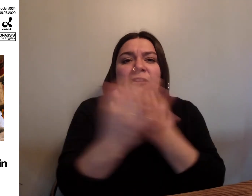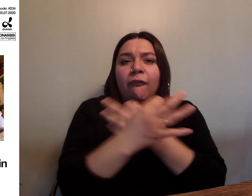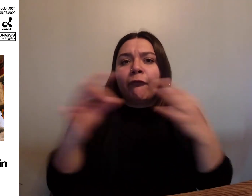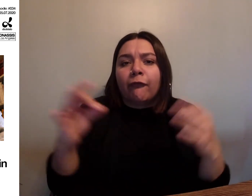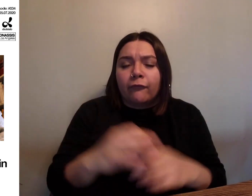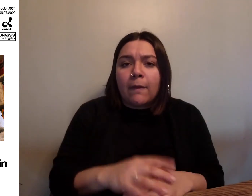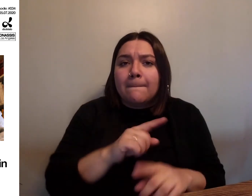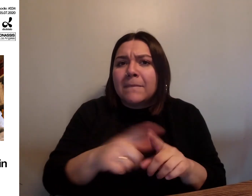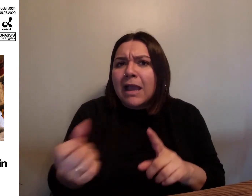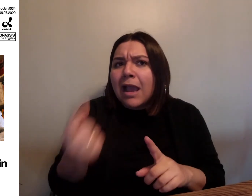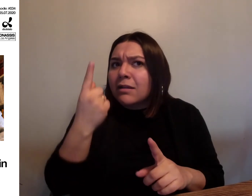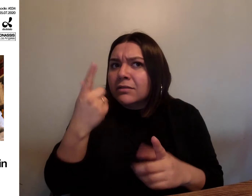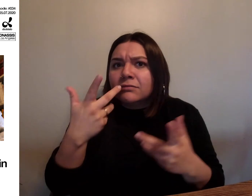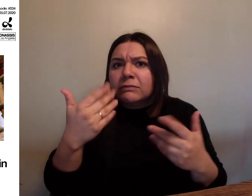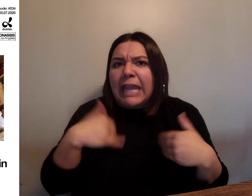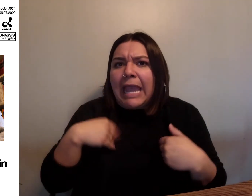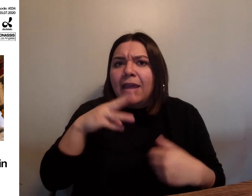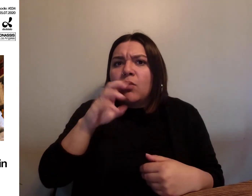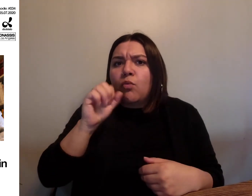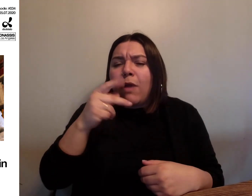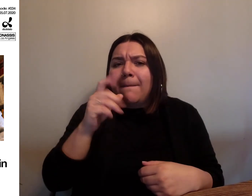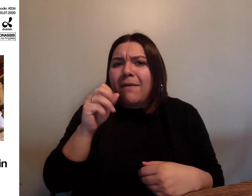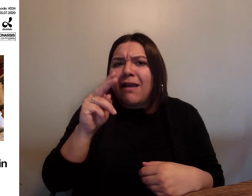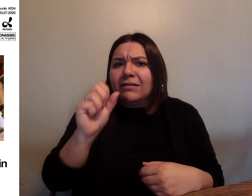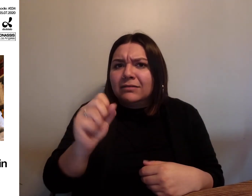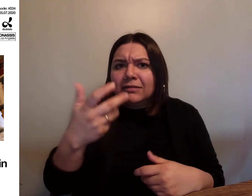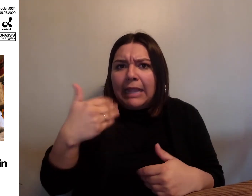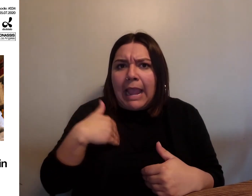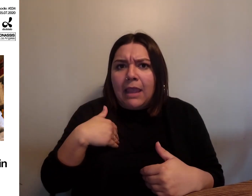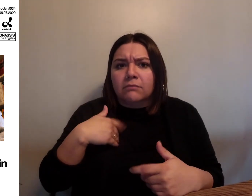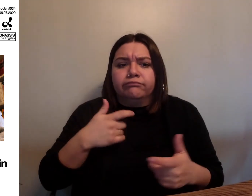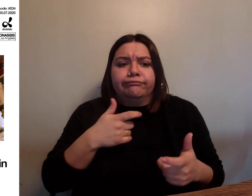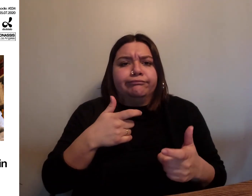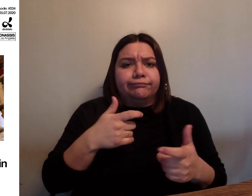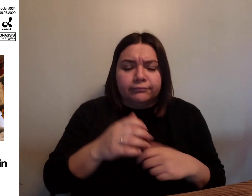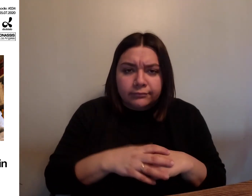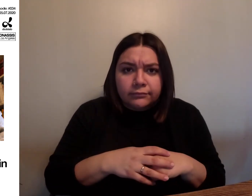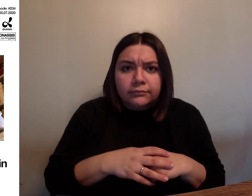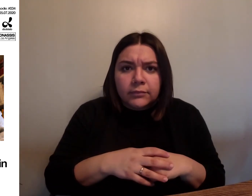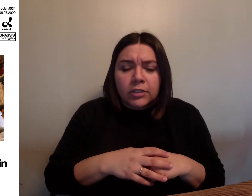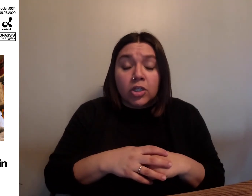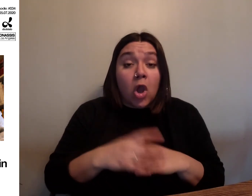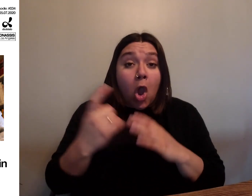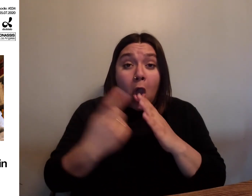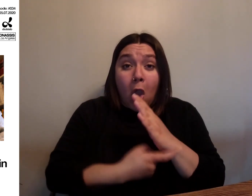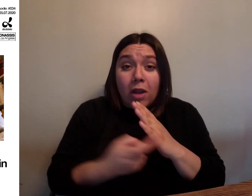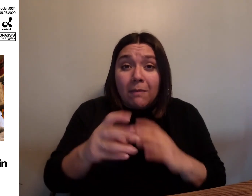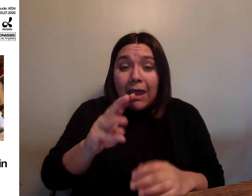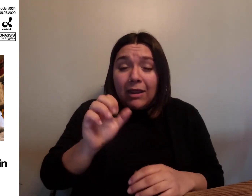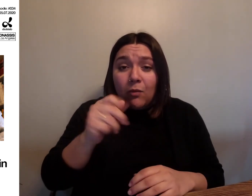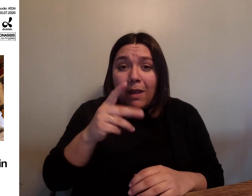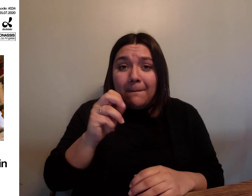liberation, but they had weapons in their arms, automatic weapons.